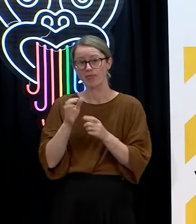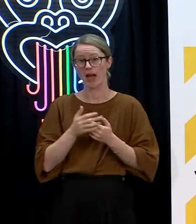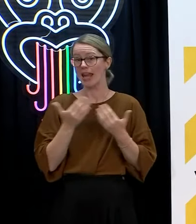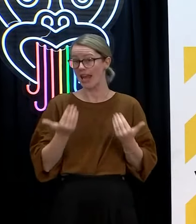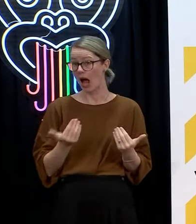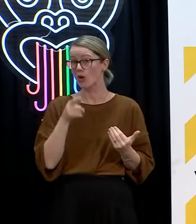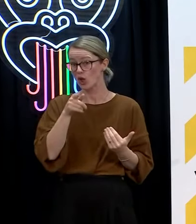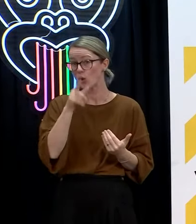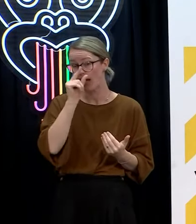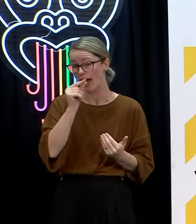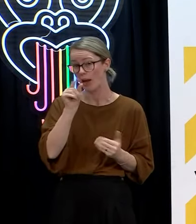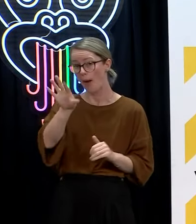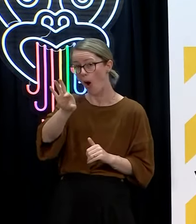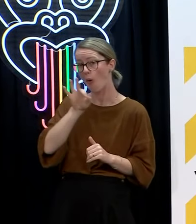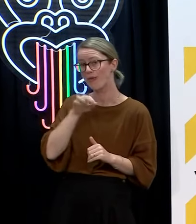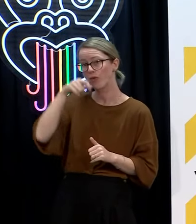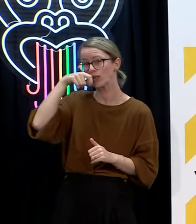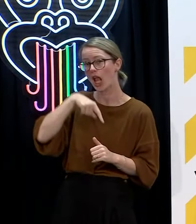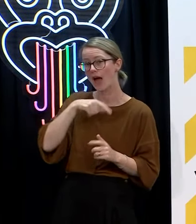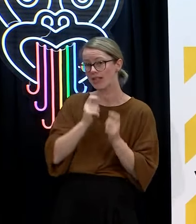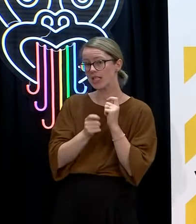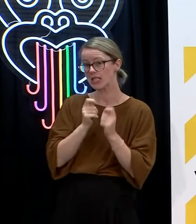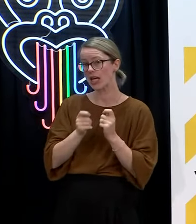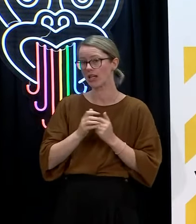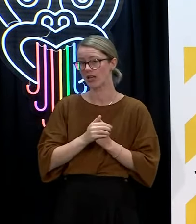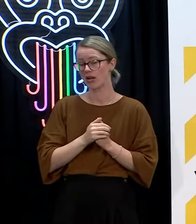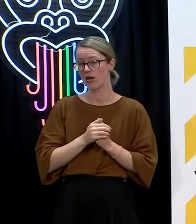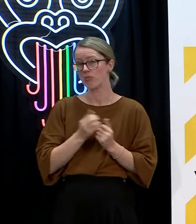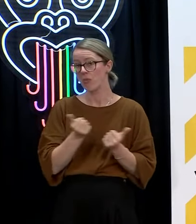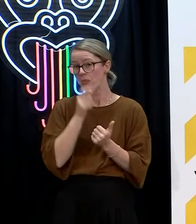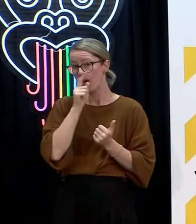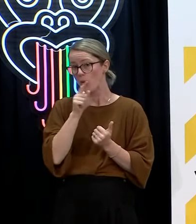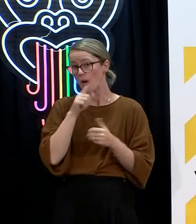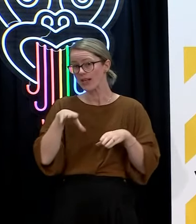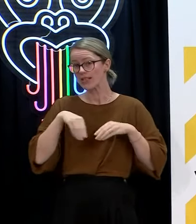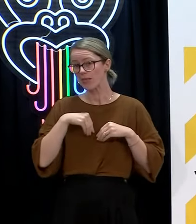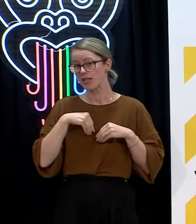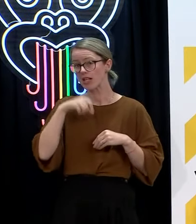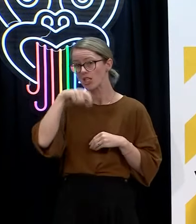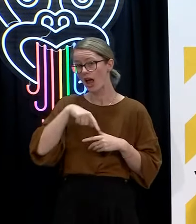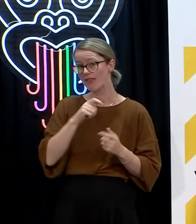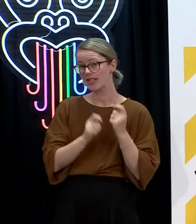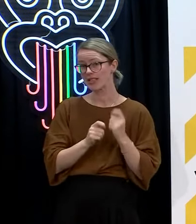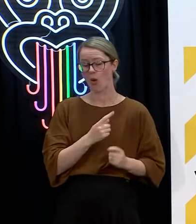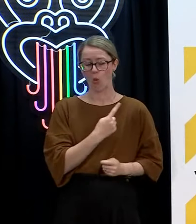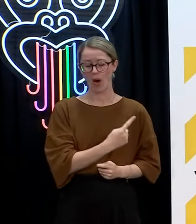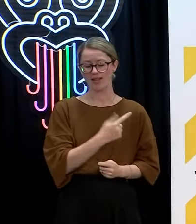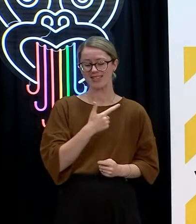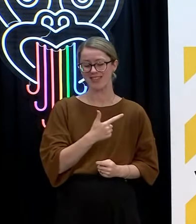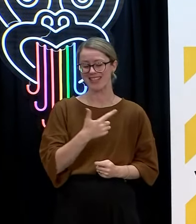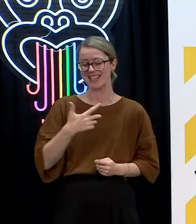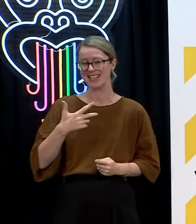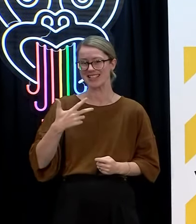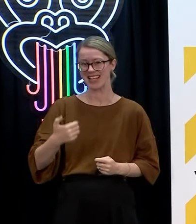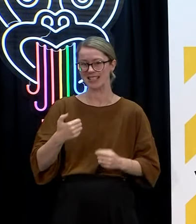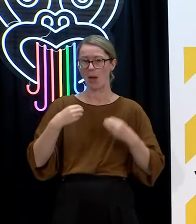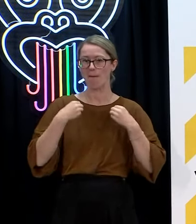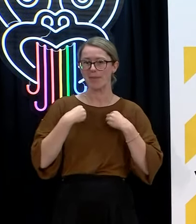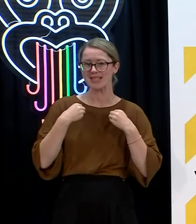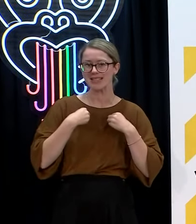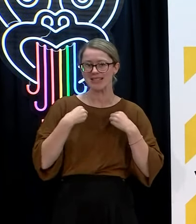an option, and we've seen a good uptake of saliva testing, with 176 employers covering more than